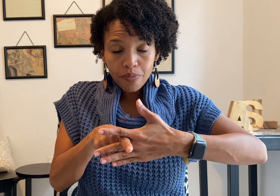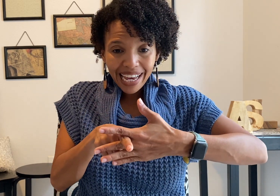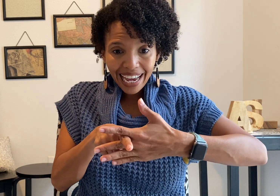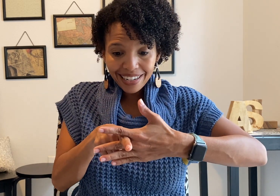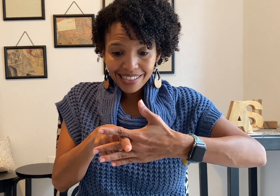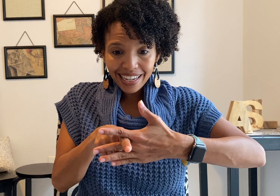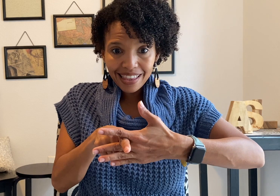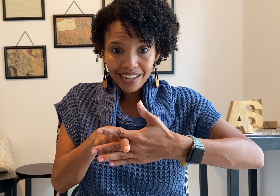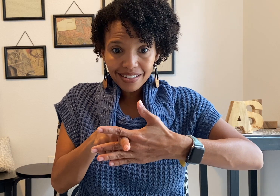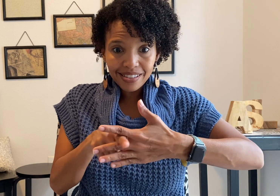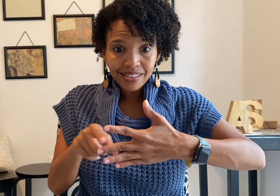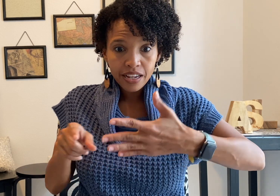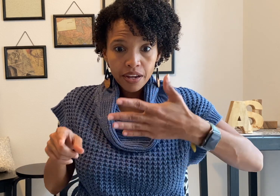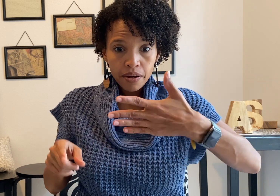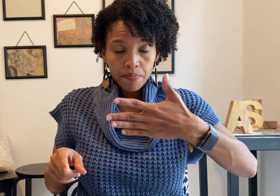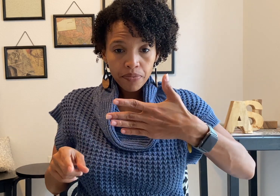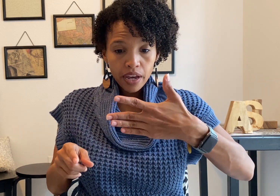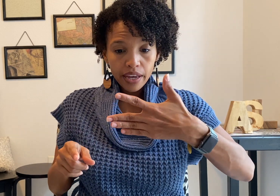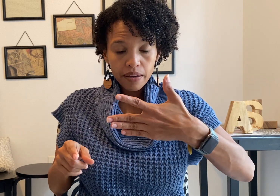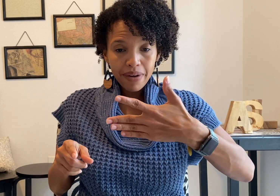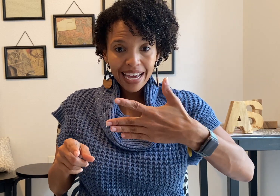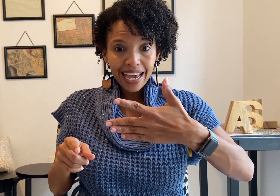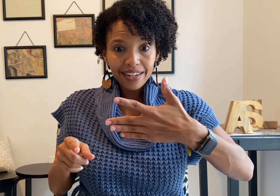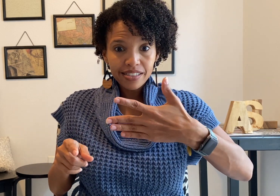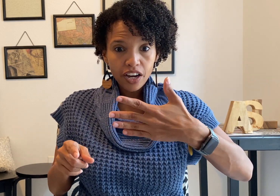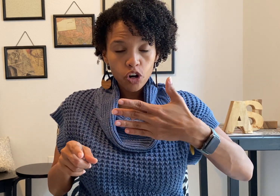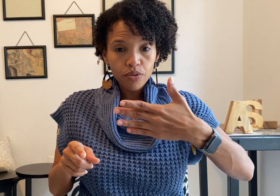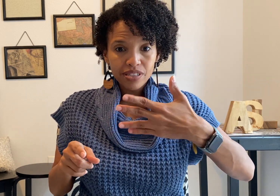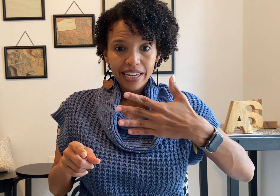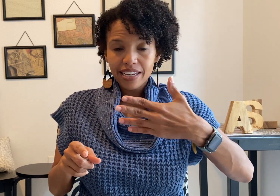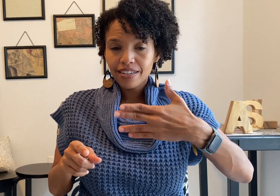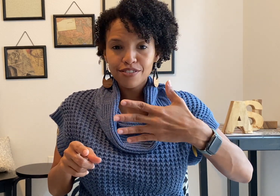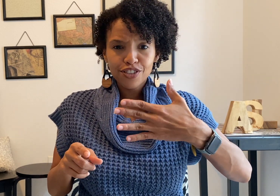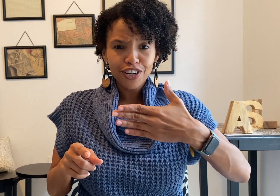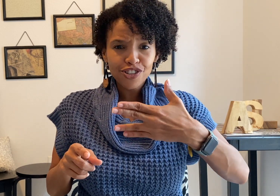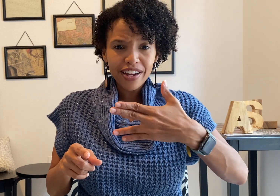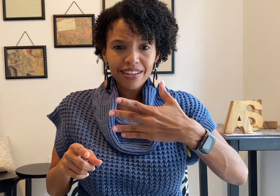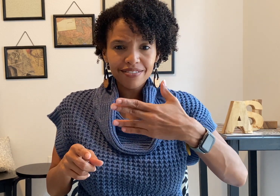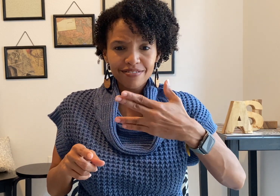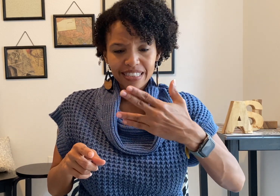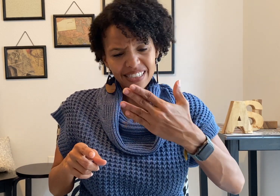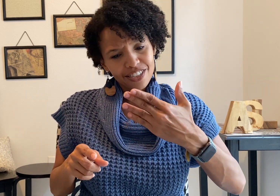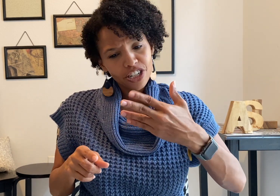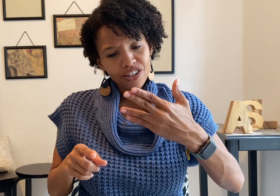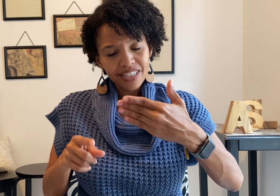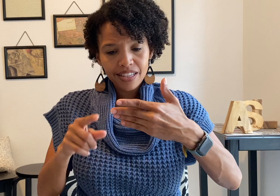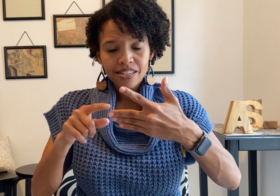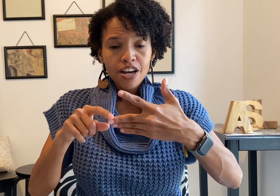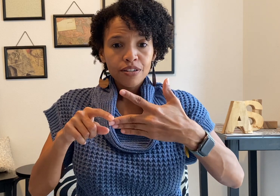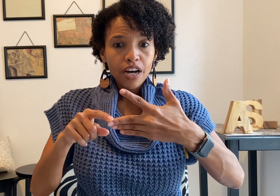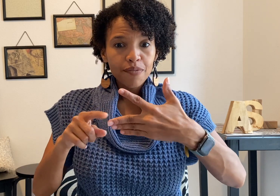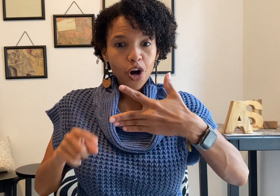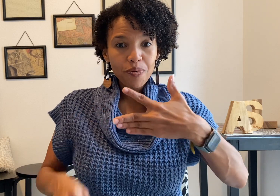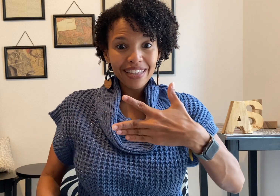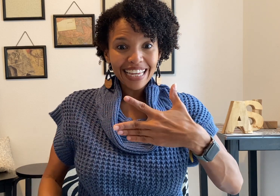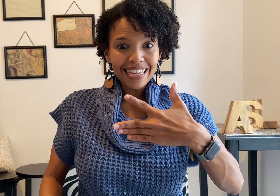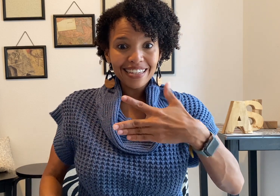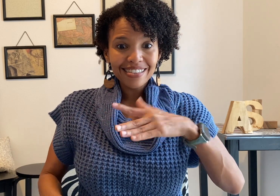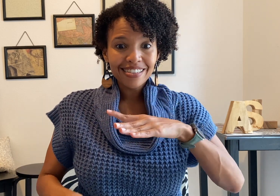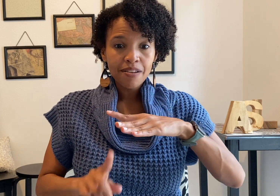hand is like this. My hand is almost like a Star Trek. Star Trek's like this, open like this, and